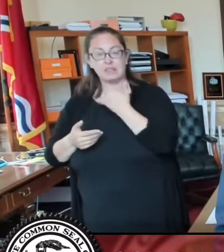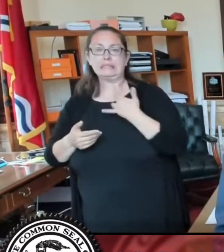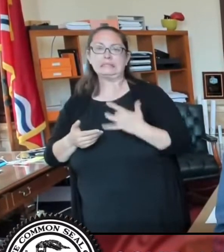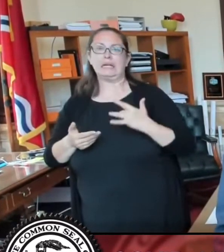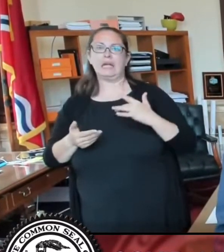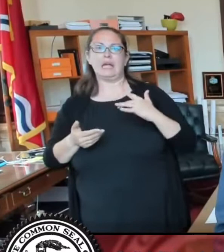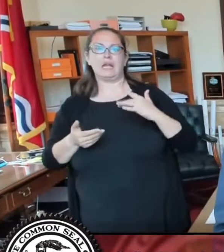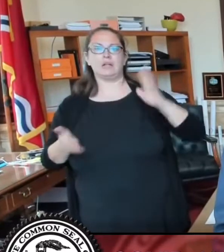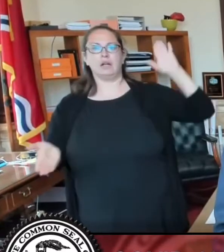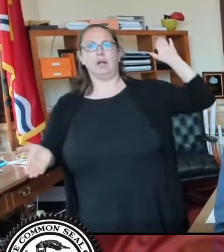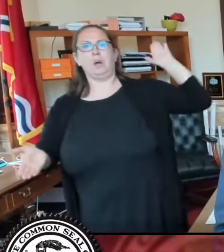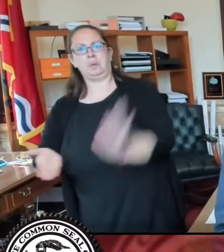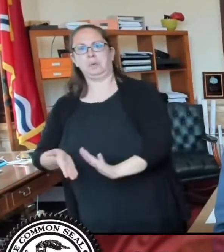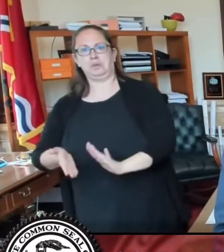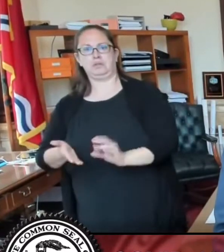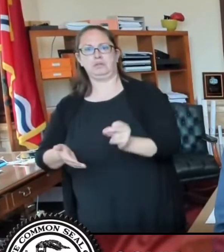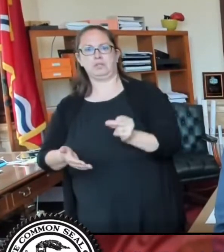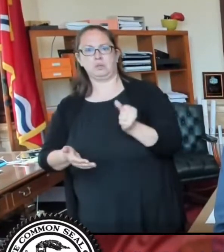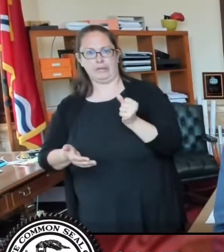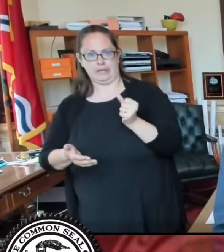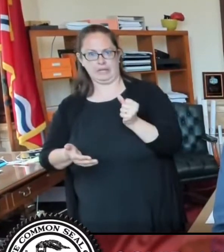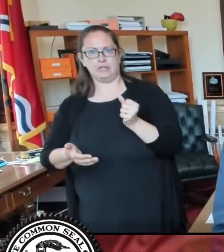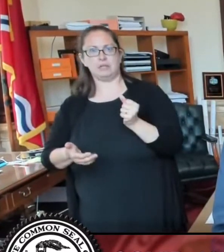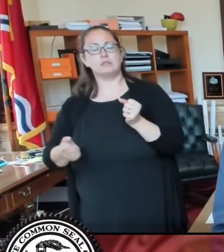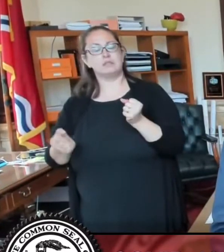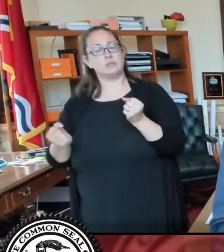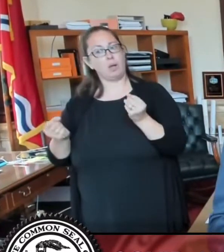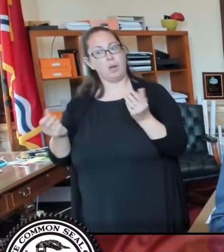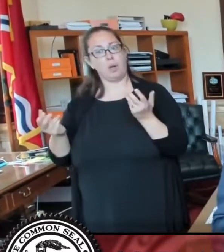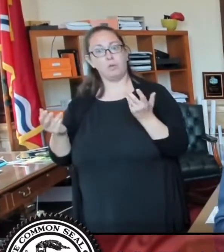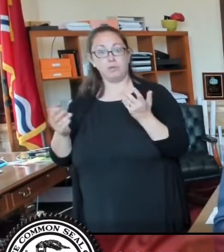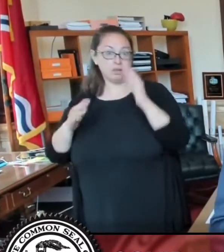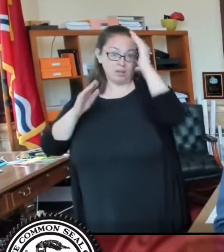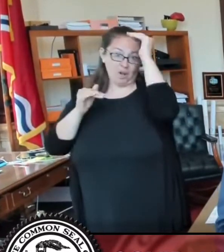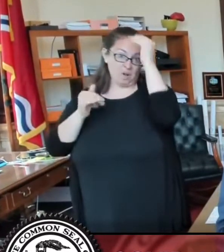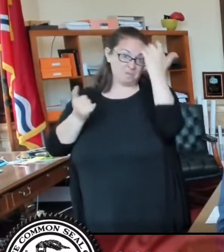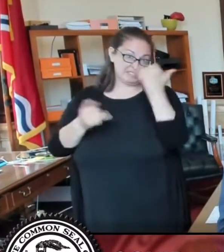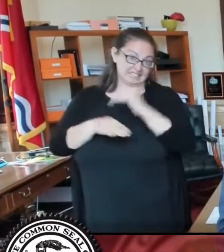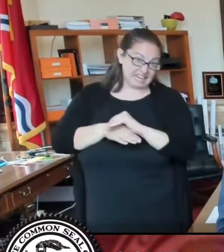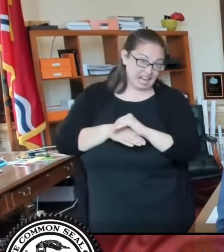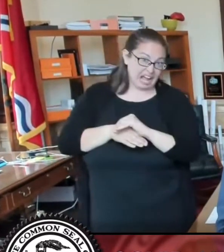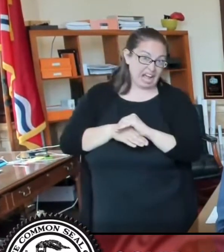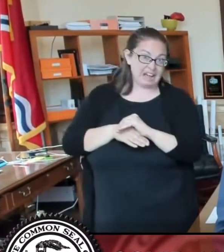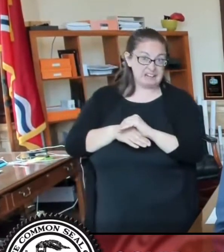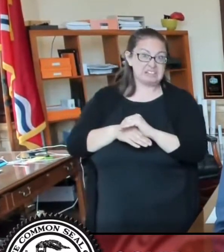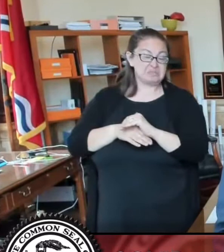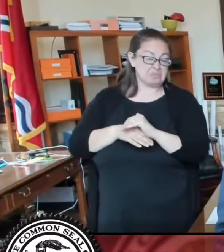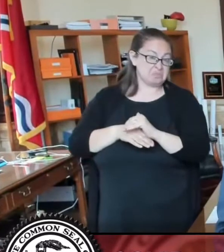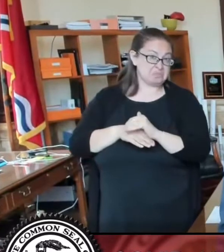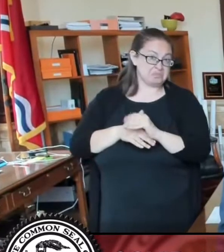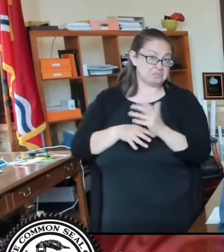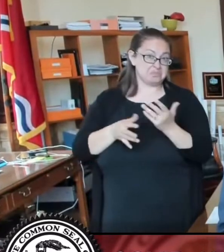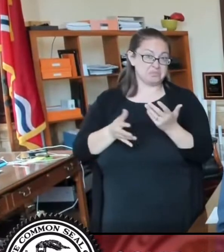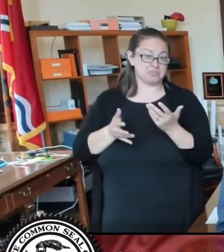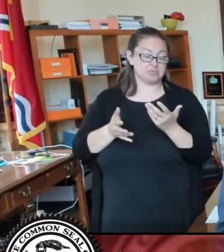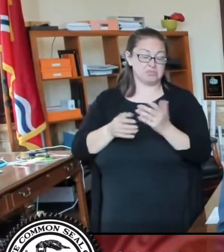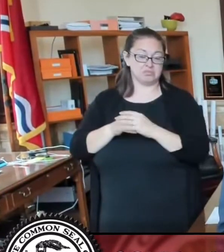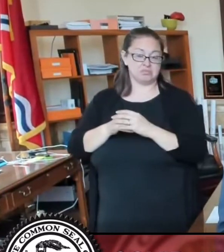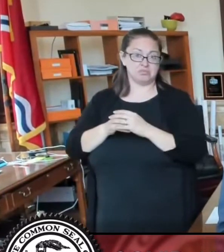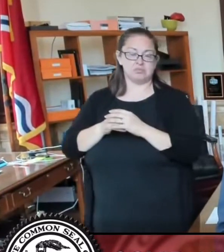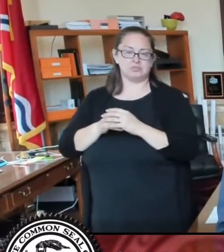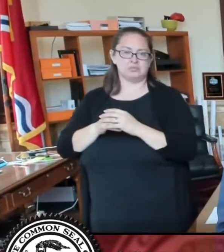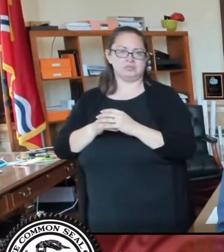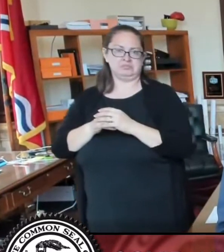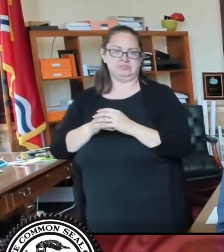very, very quickly. And so I hope that tonight or this evening we will have little to